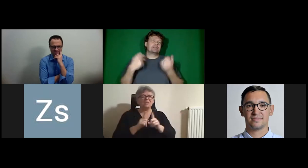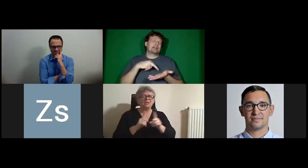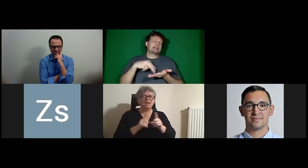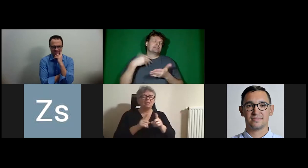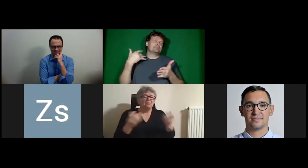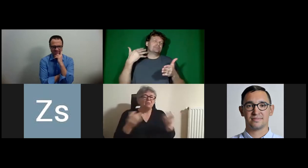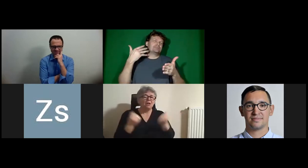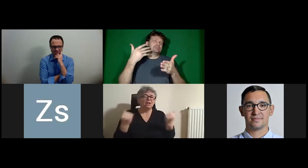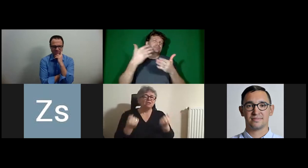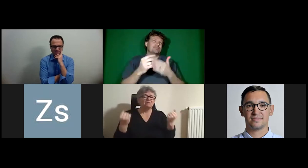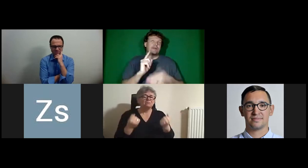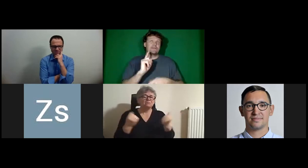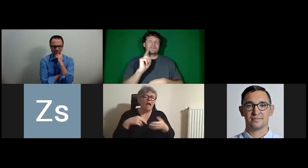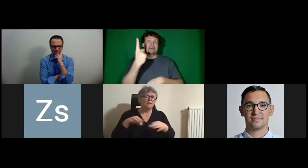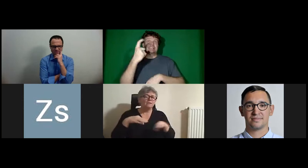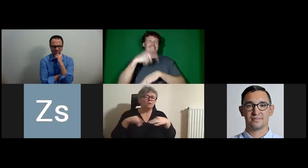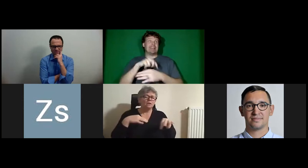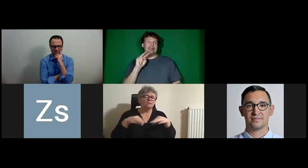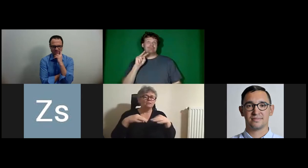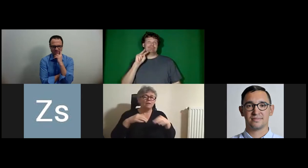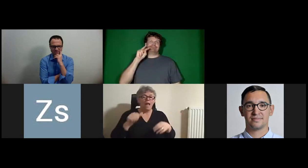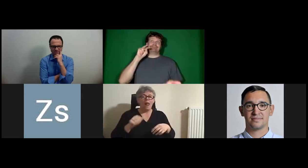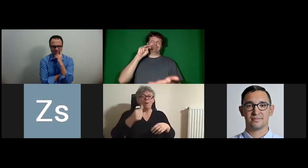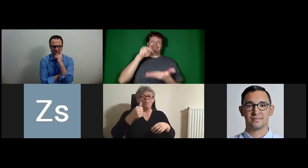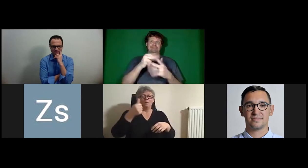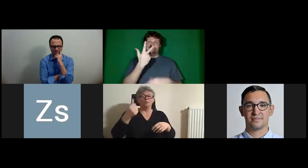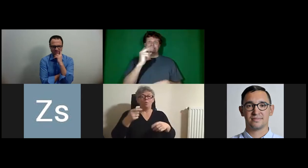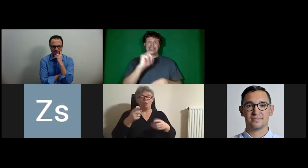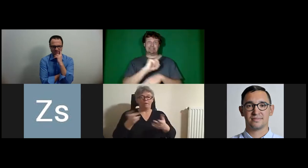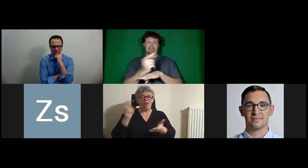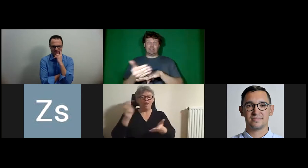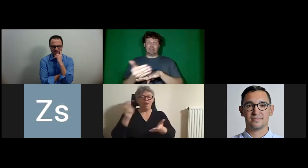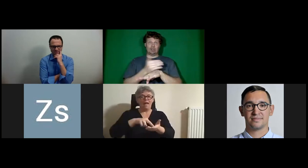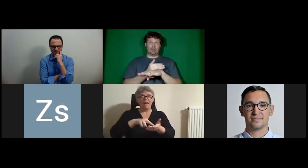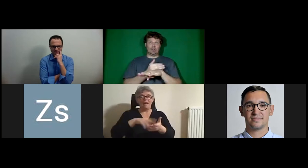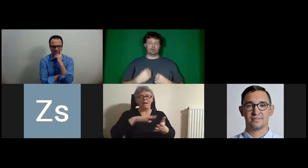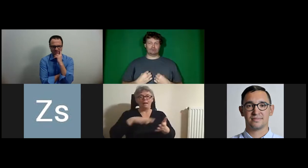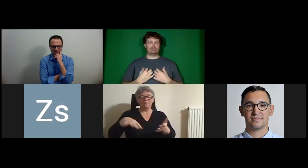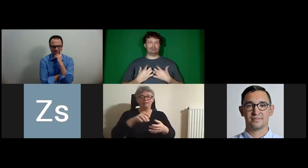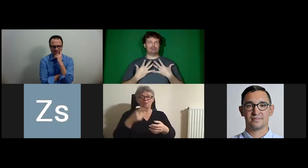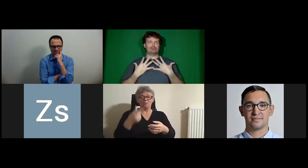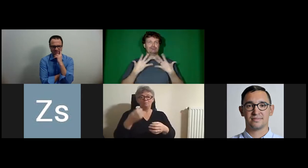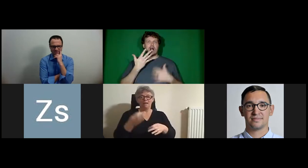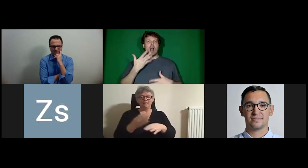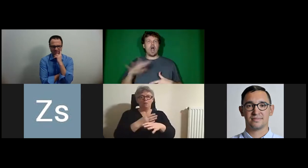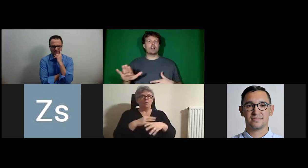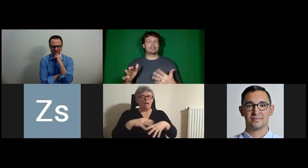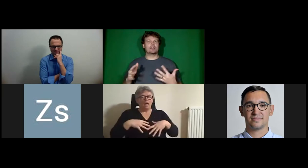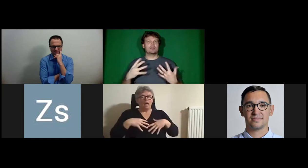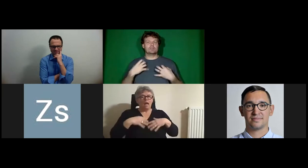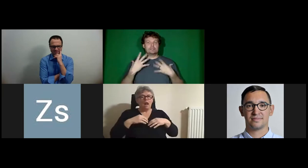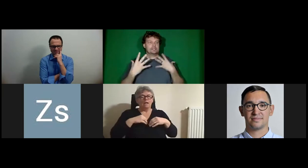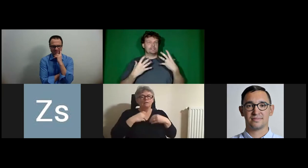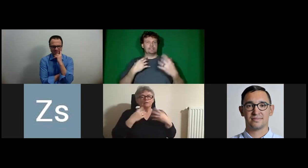That's what I thought. So I trained and I trained. And the first time I got on stage, 30 minutes before, I started to